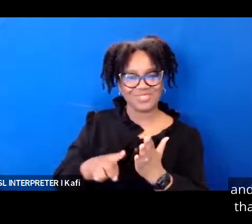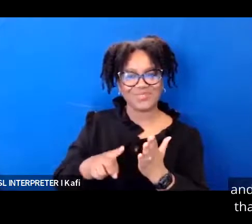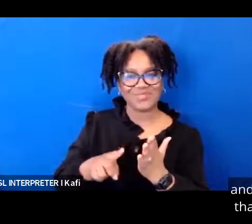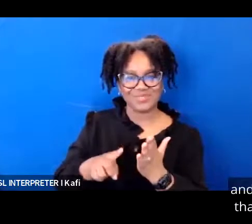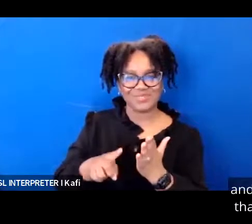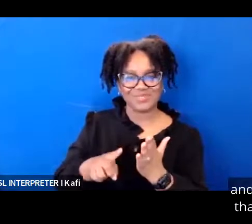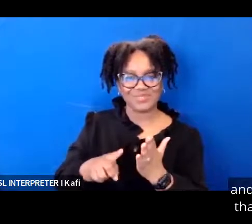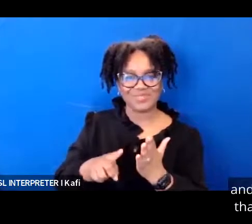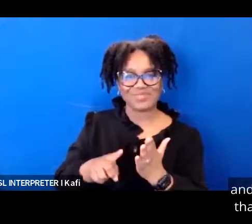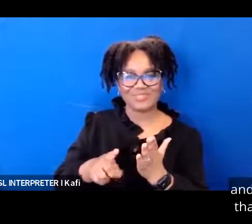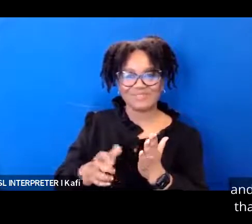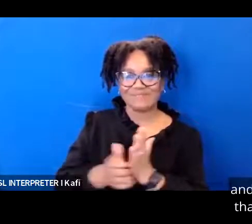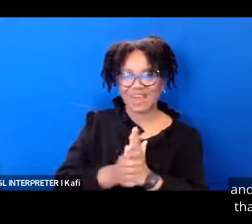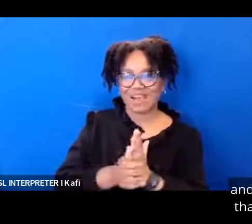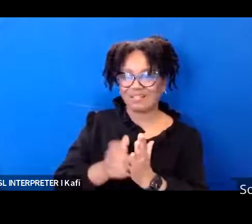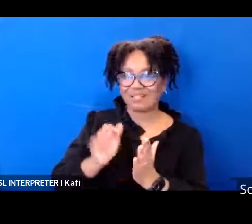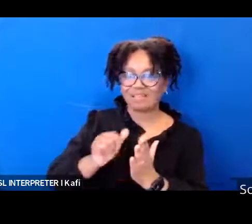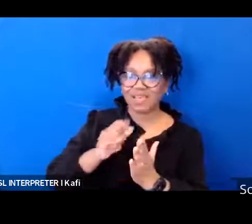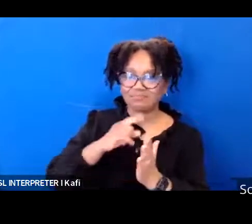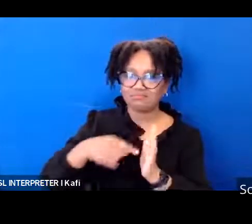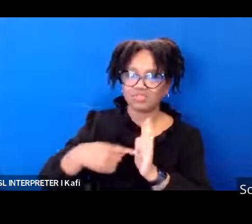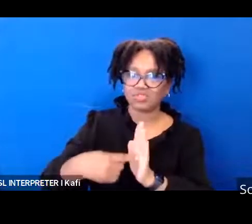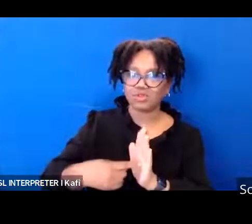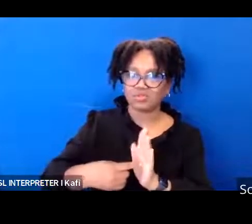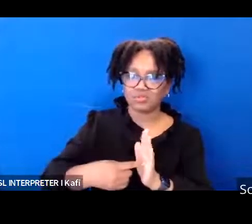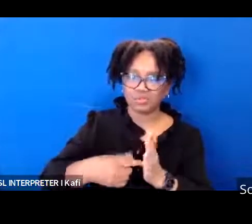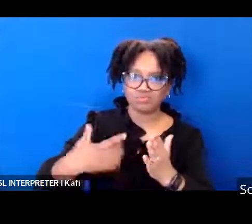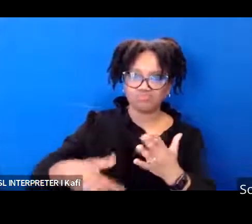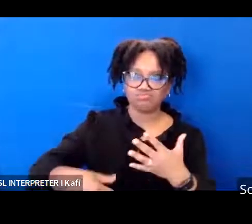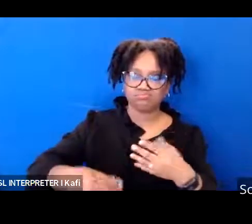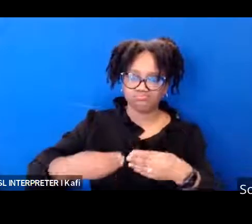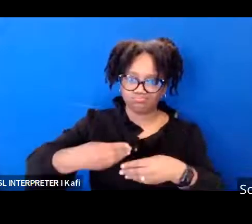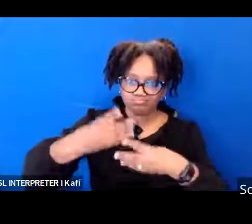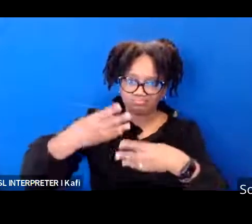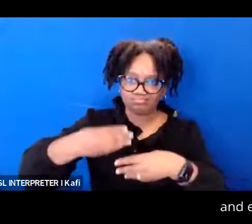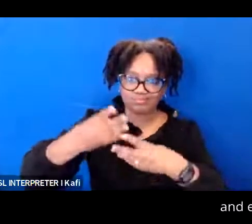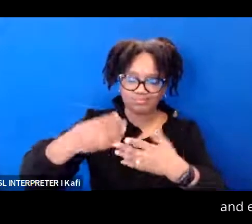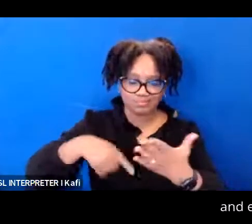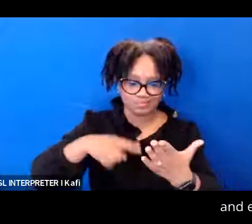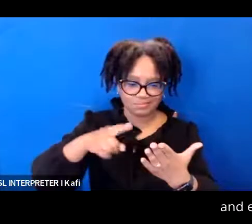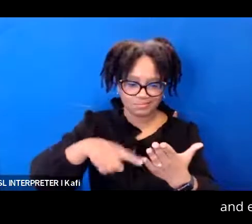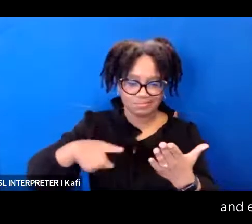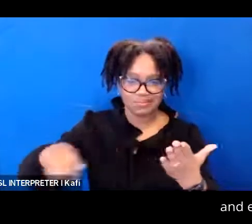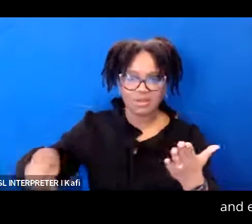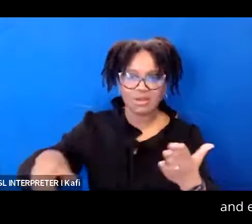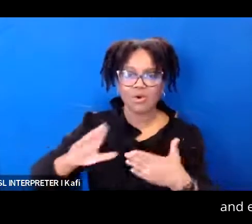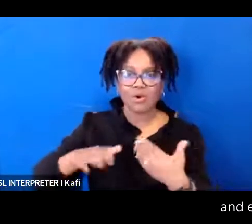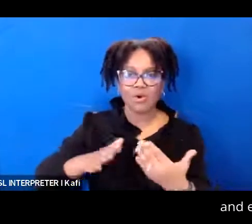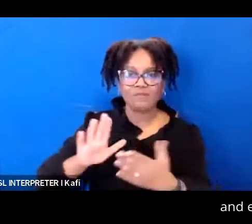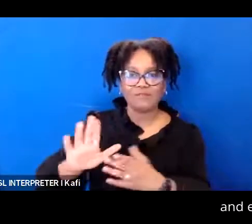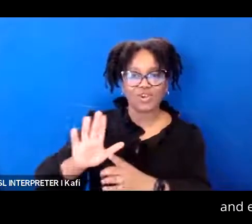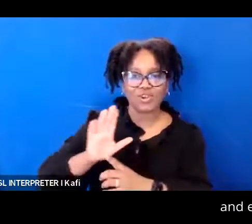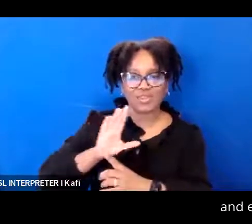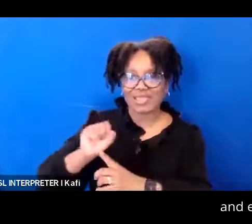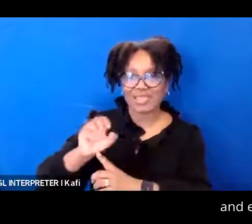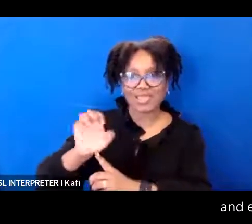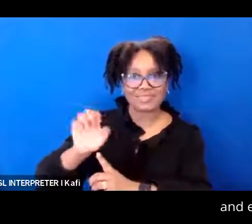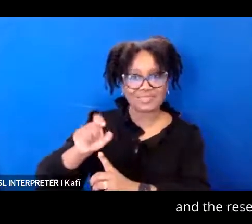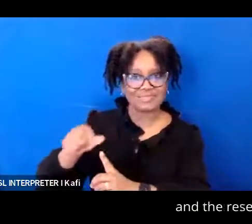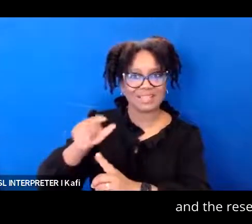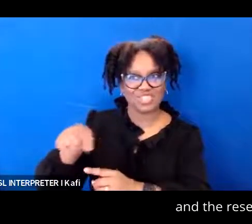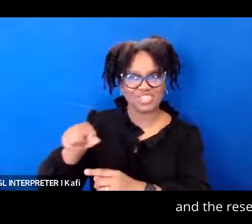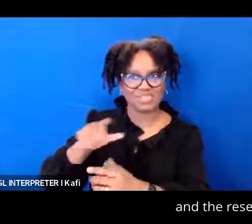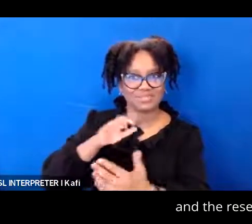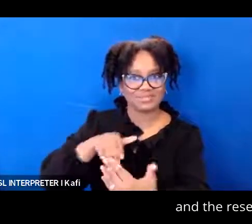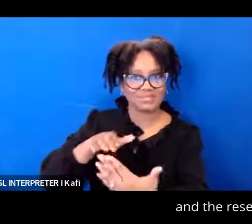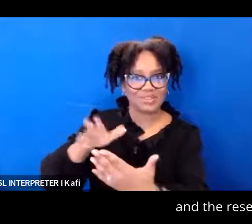that's how qualified she is so we have that material circulating around and everyone is free to share it